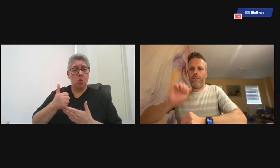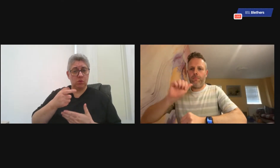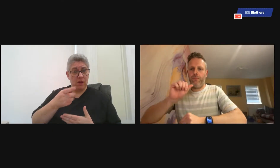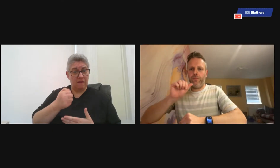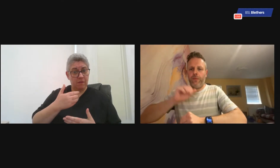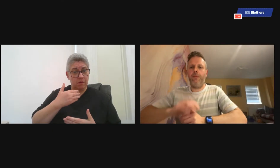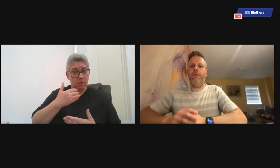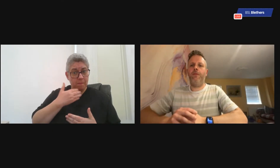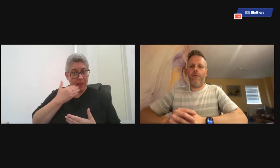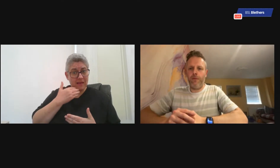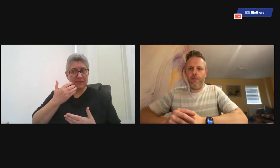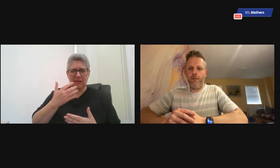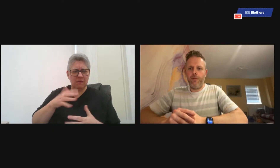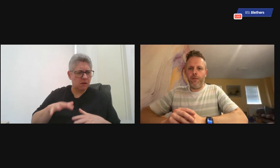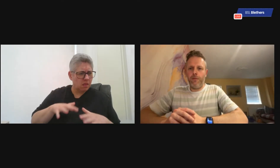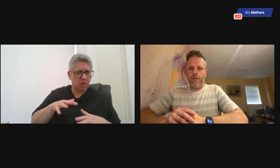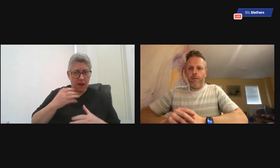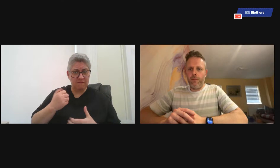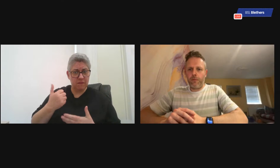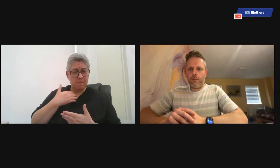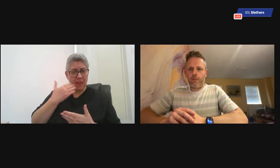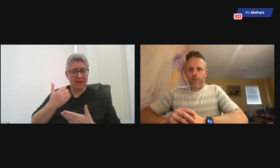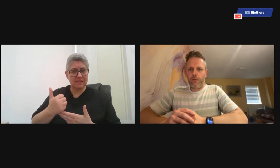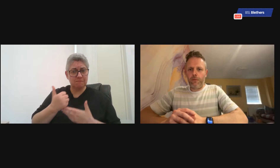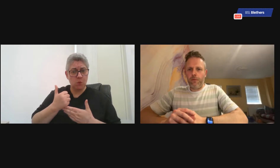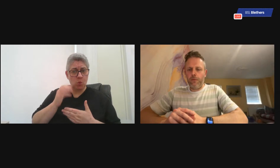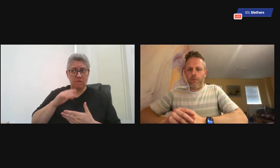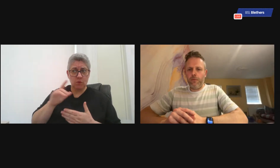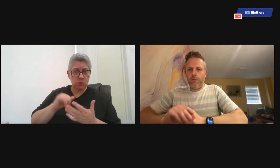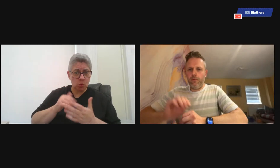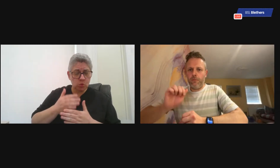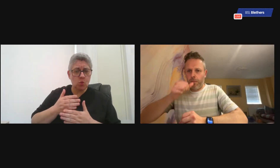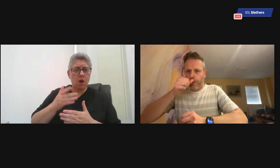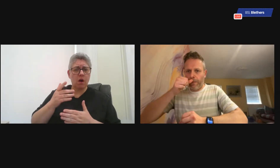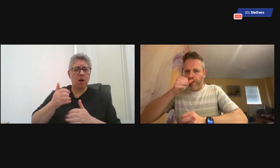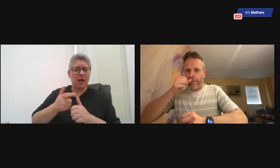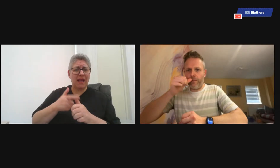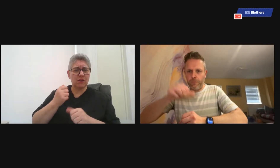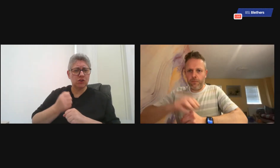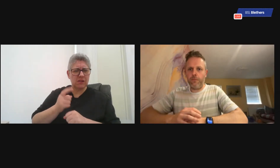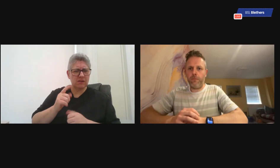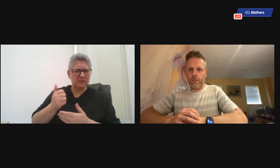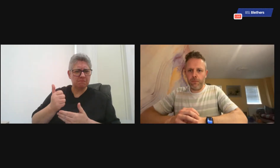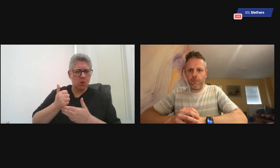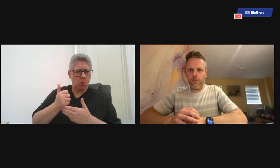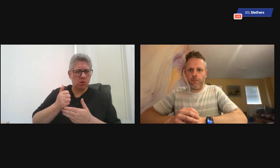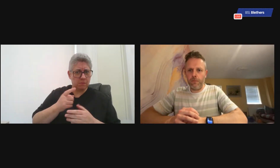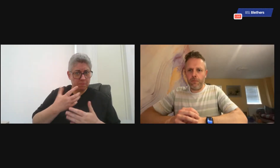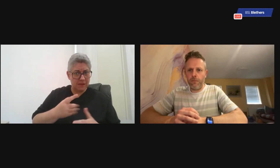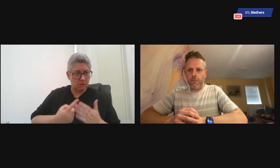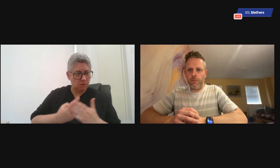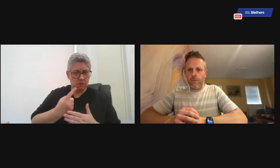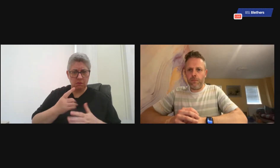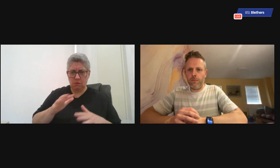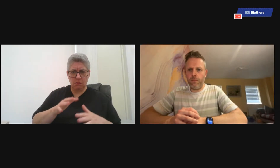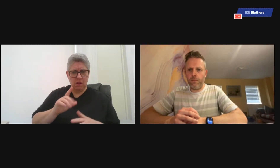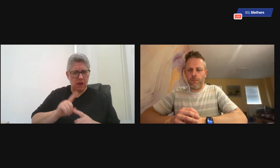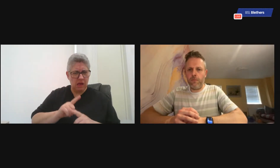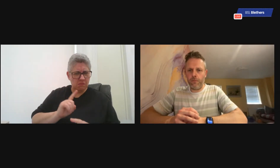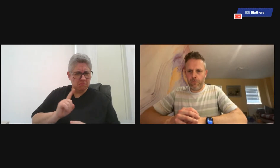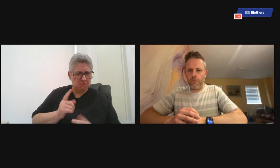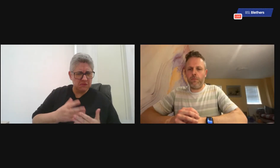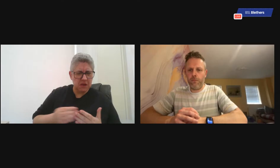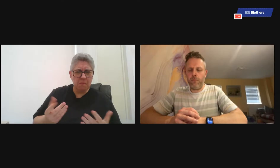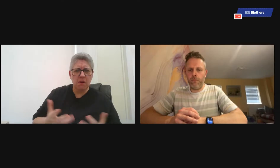need. So there are opportunities for support. Is there plenty of support, and is it easy to get? Is the agency